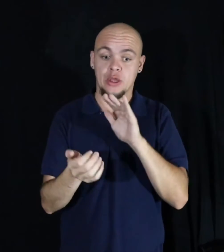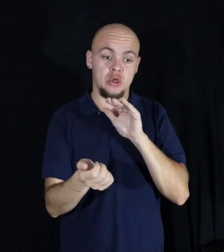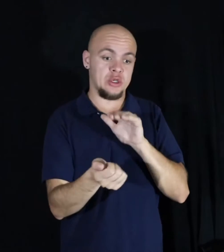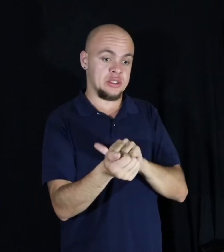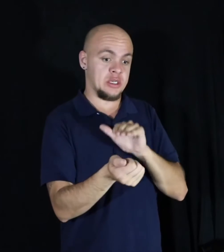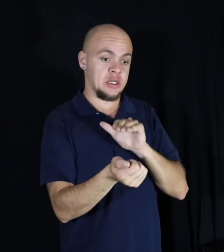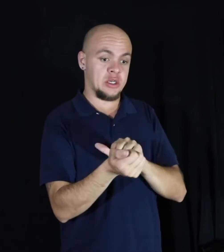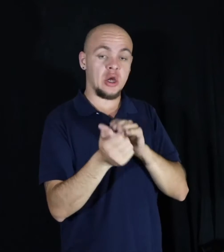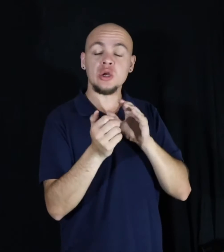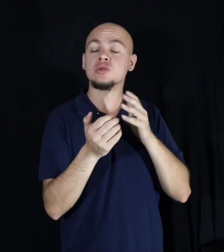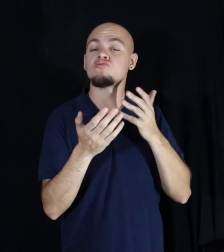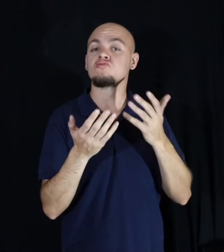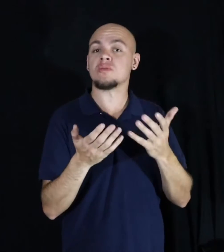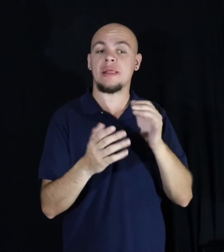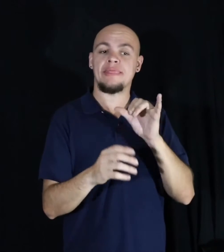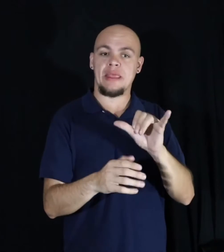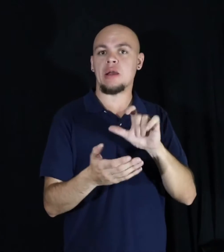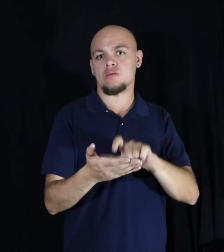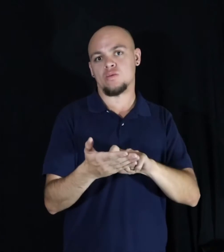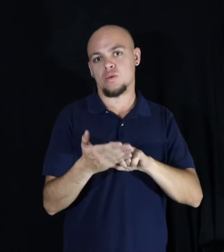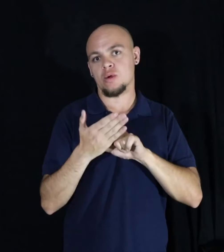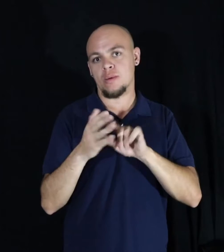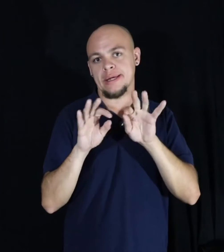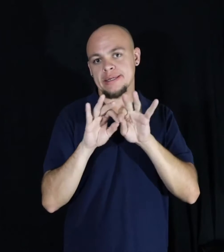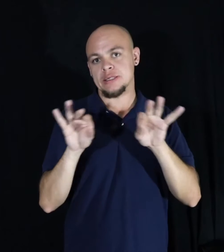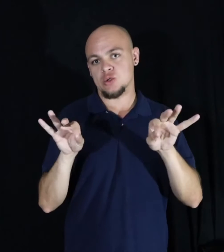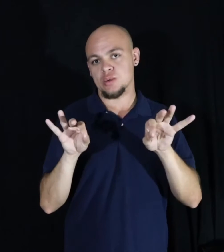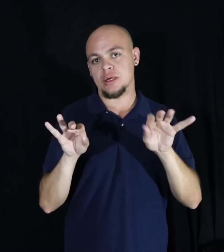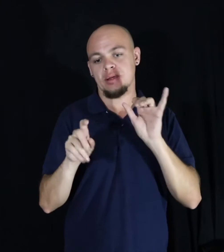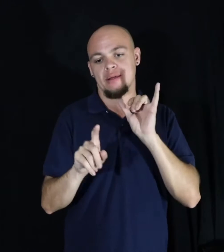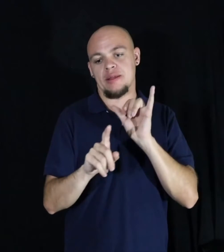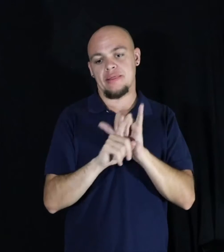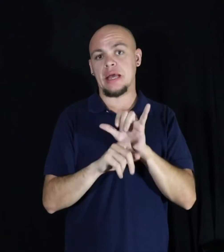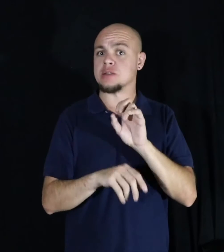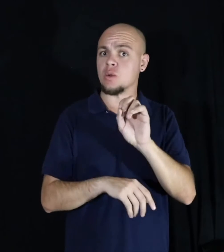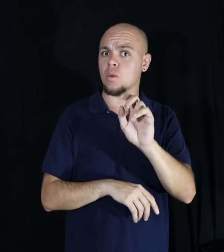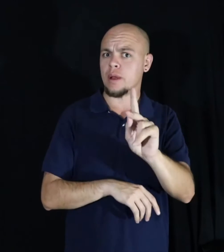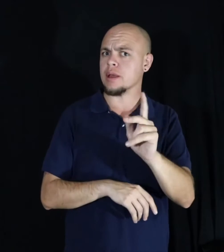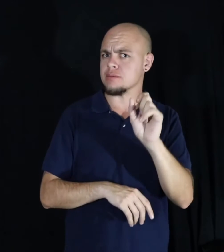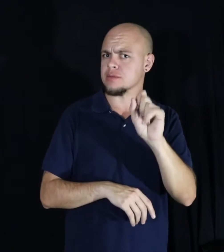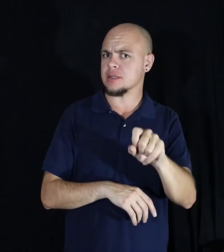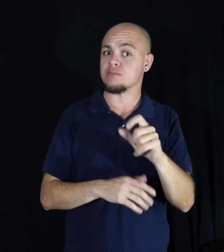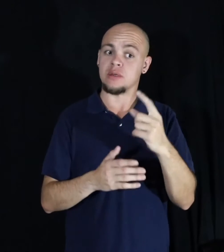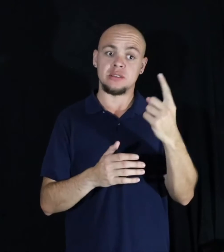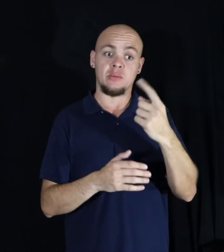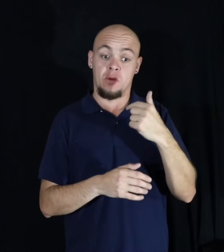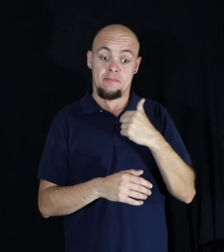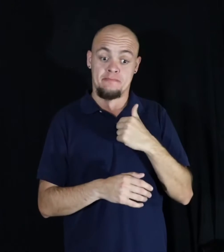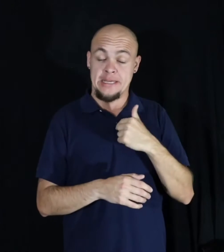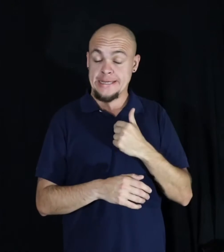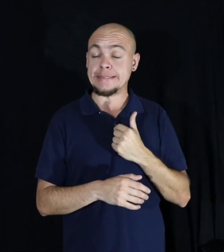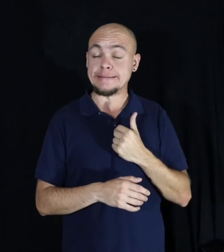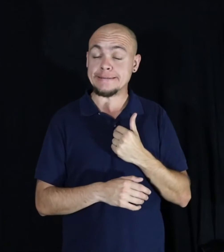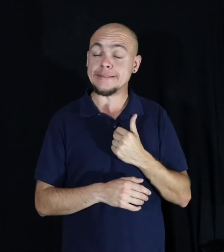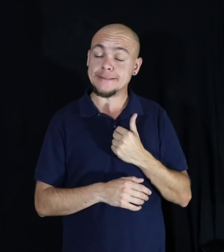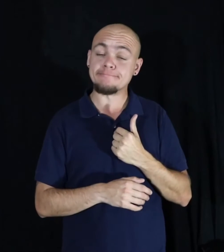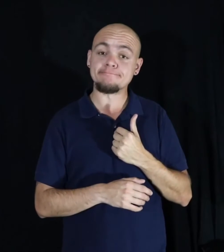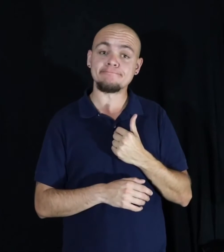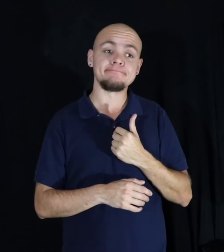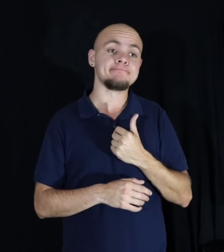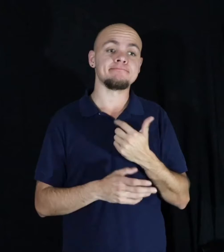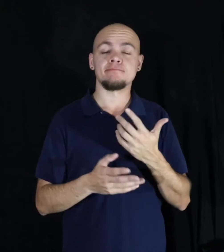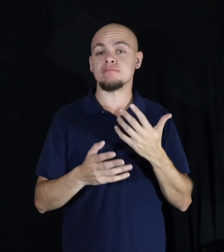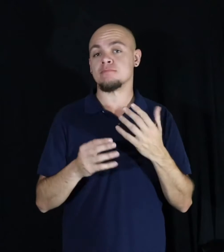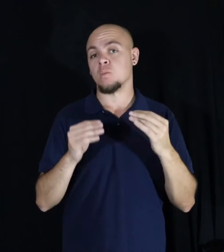that profession, you would require a degree, and that is completely okay. But for someone like me, someone who's always been more